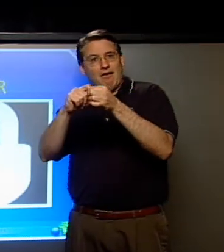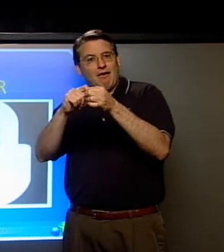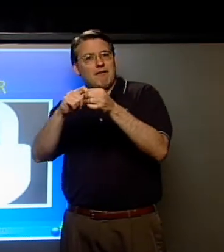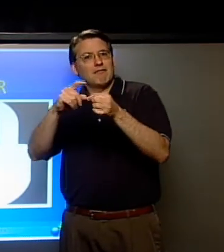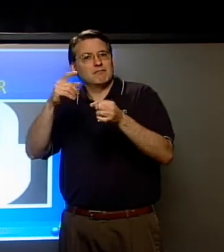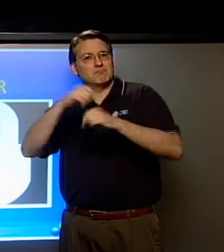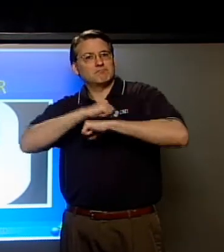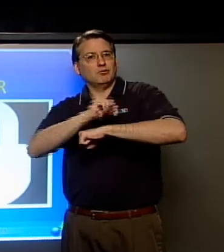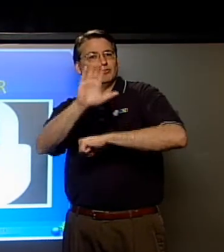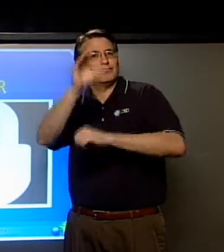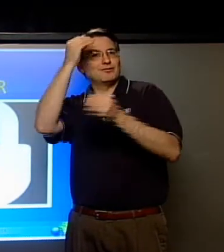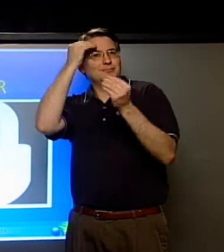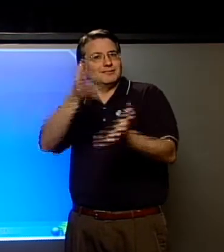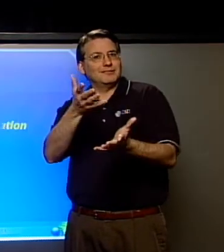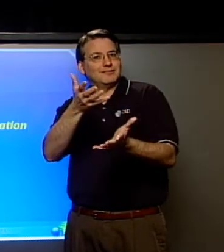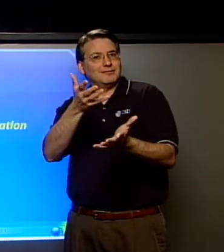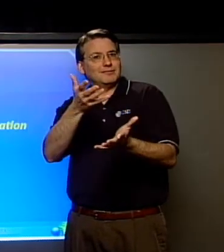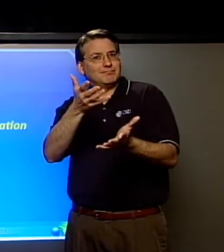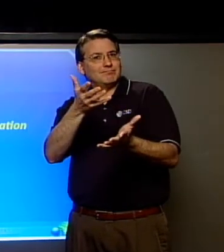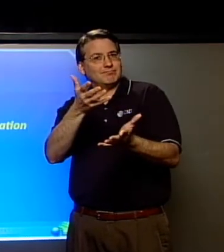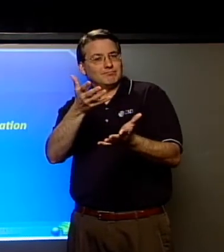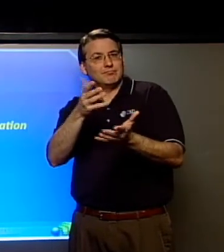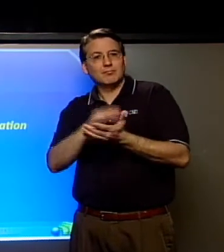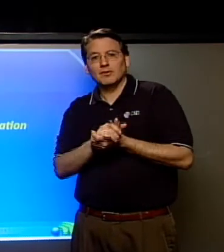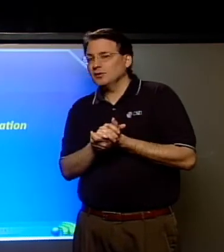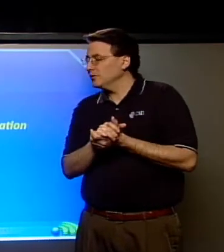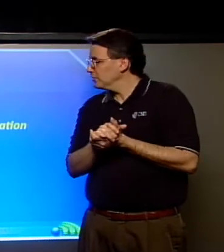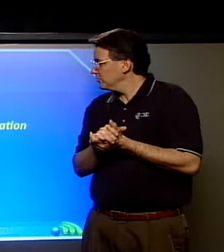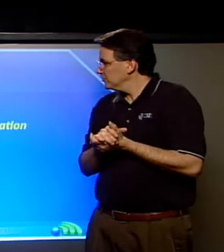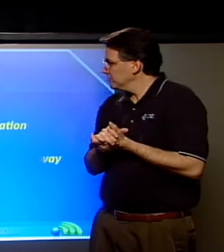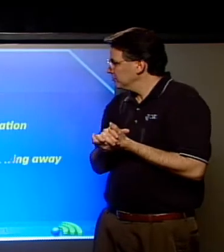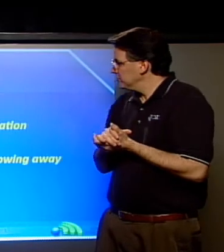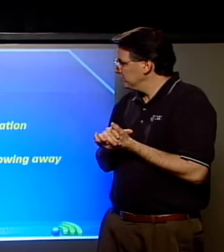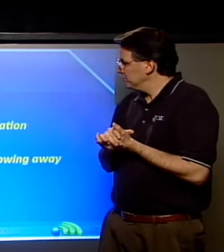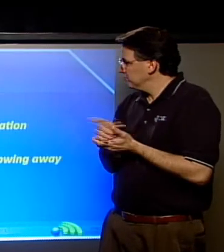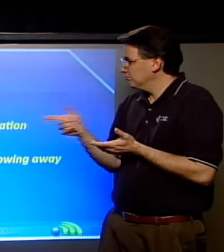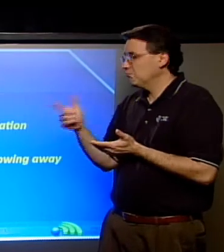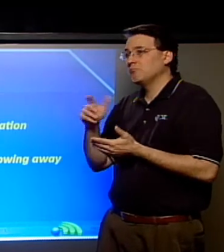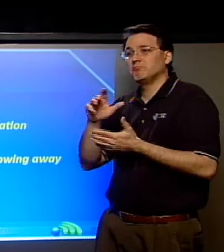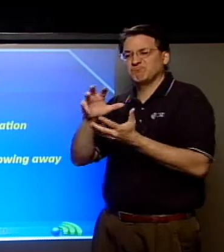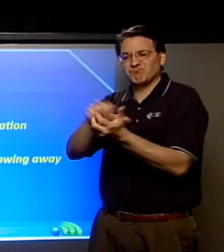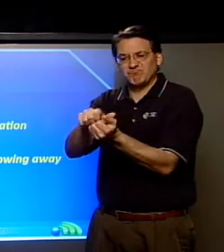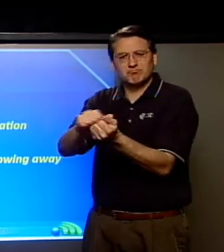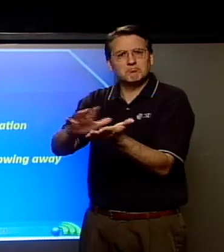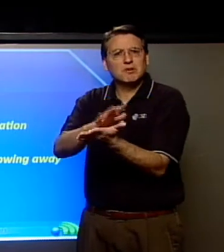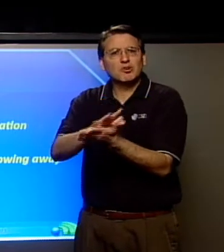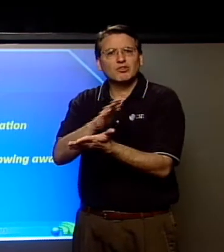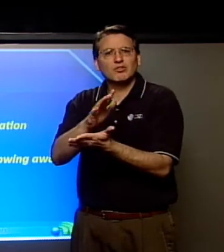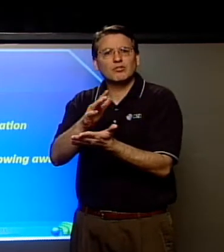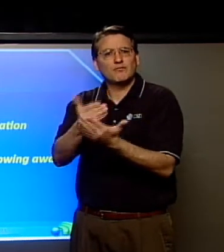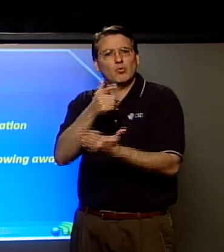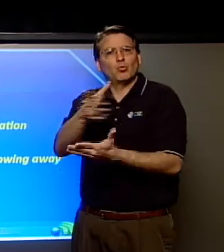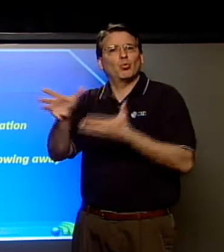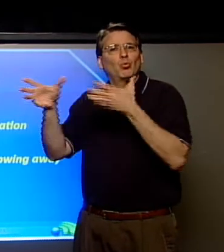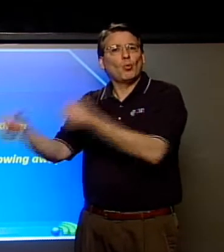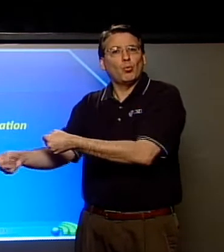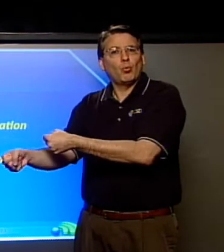Now we'll focus on deter. This is regarding protecting your information, such as, if you